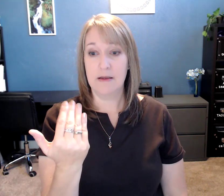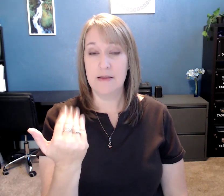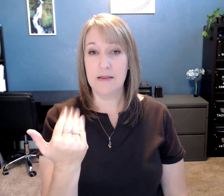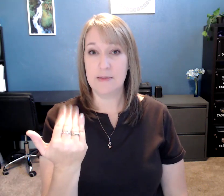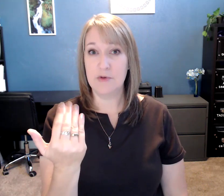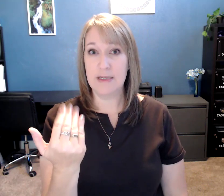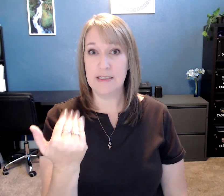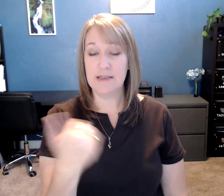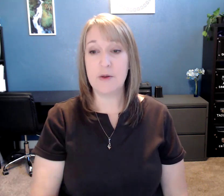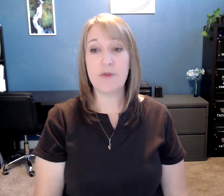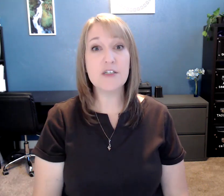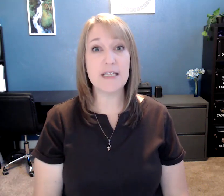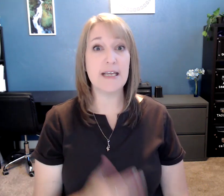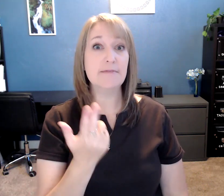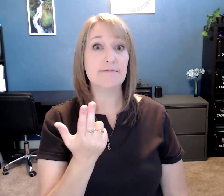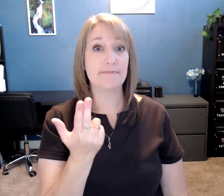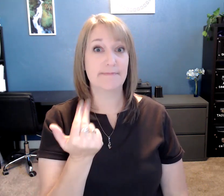and then this movement. So 13,